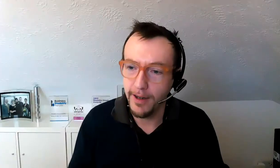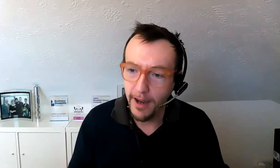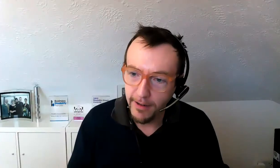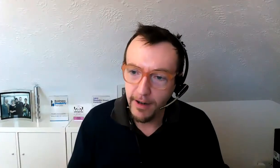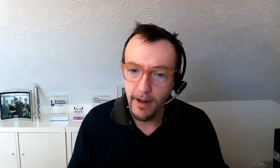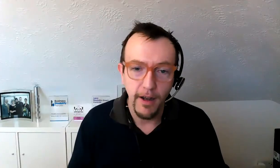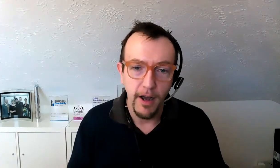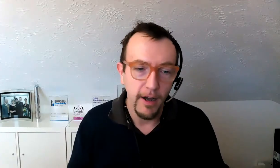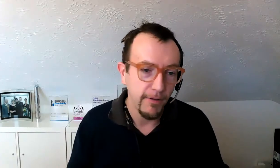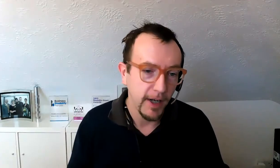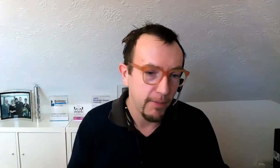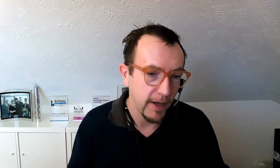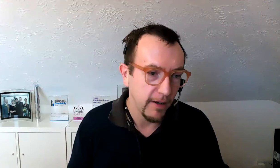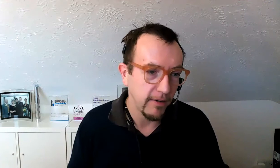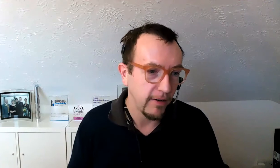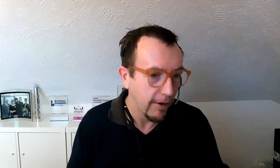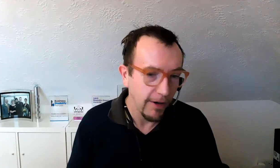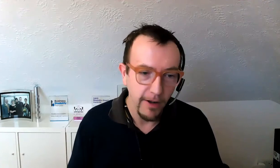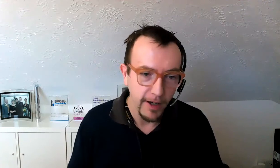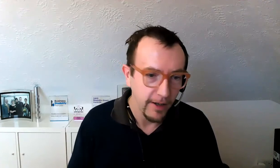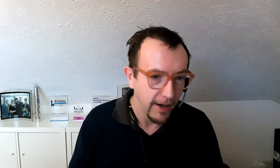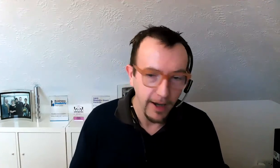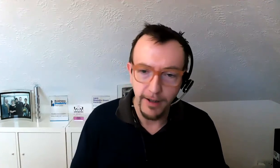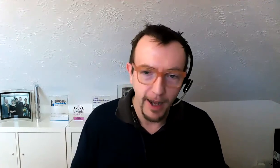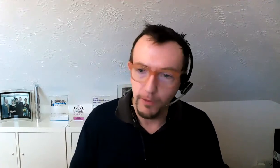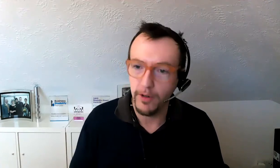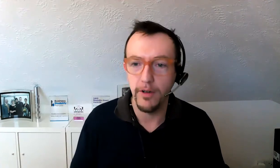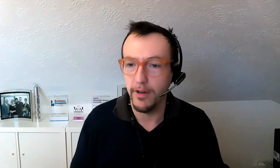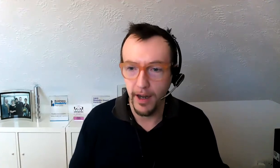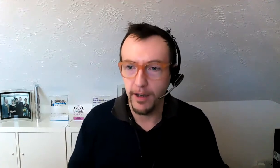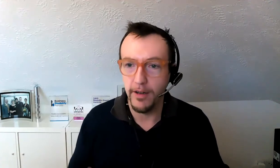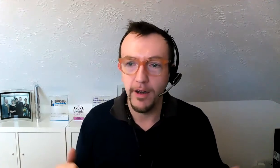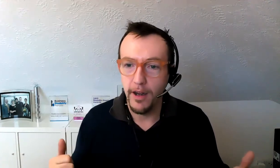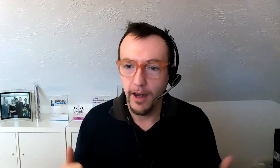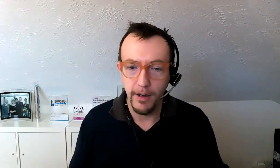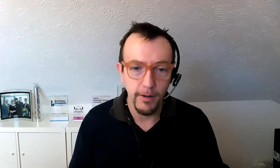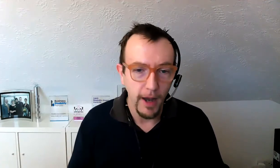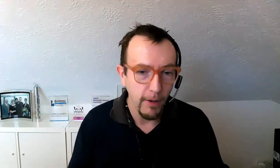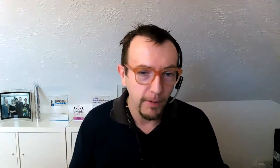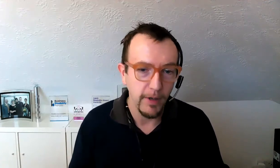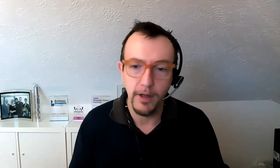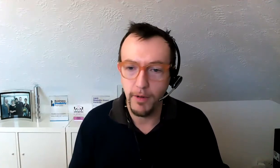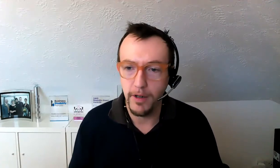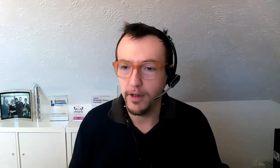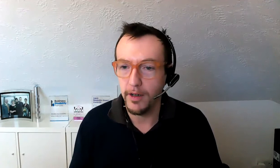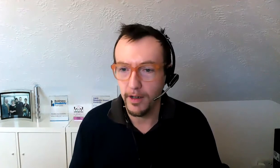MyClearText, for keeping us online and captioned and helping bring the community